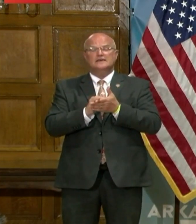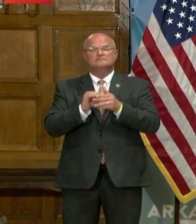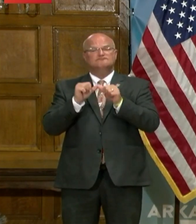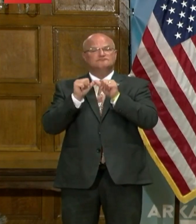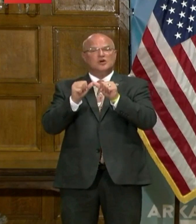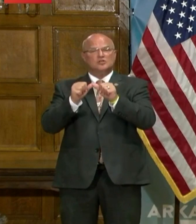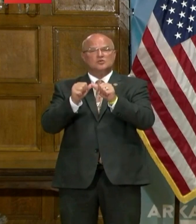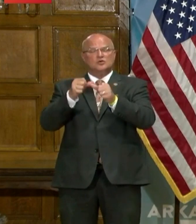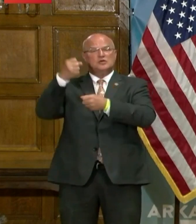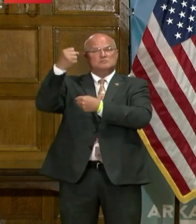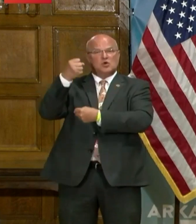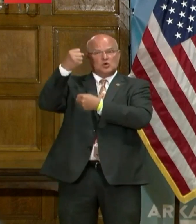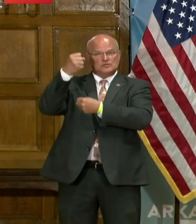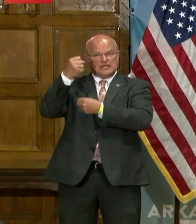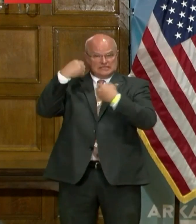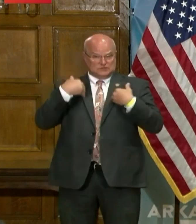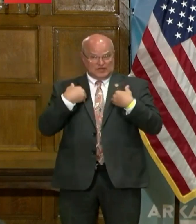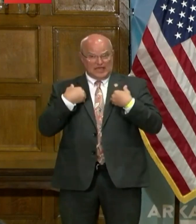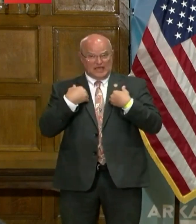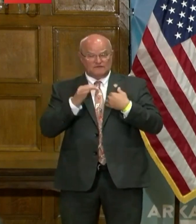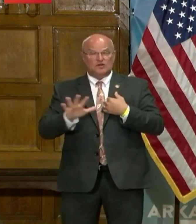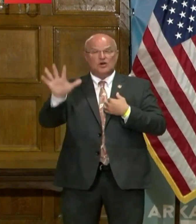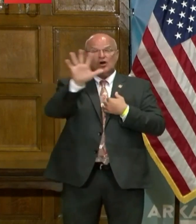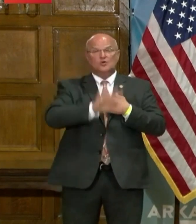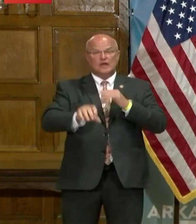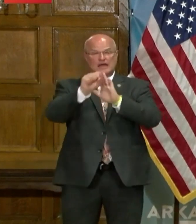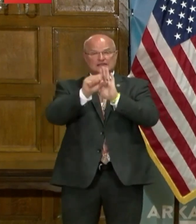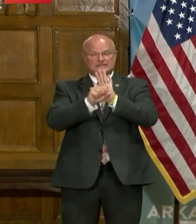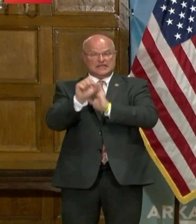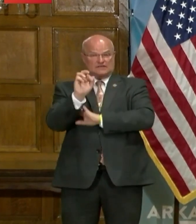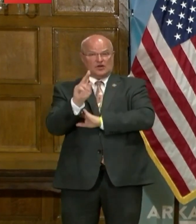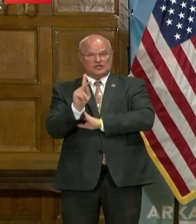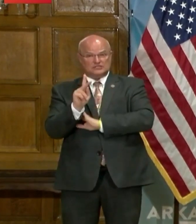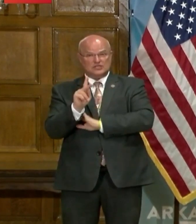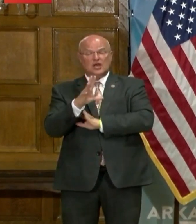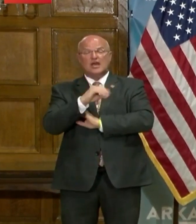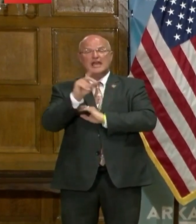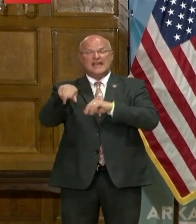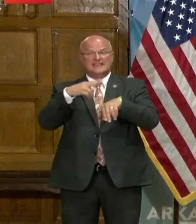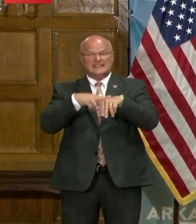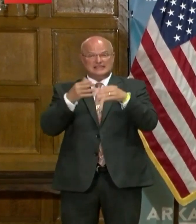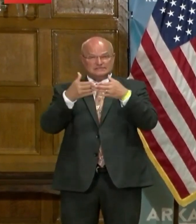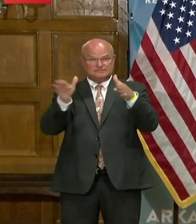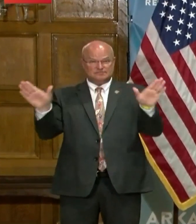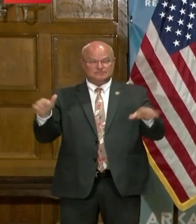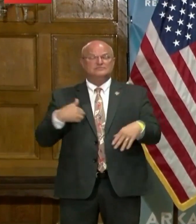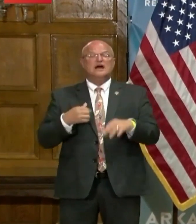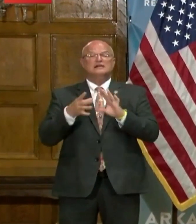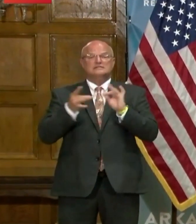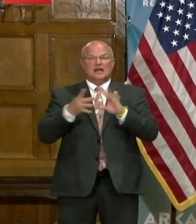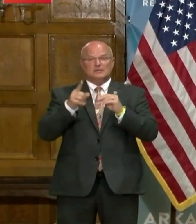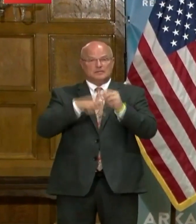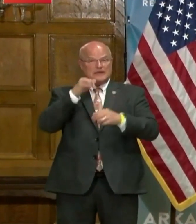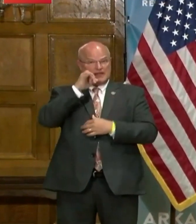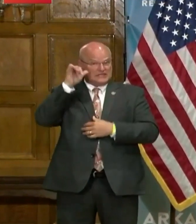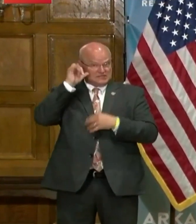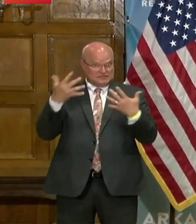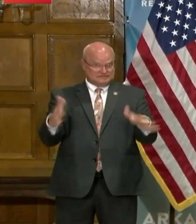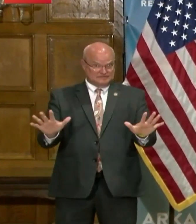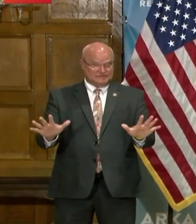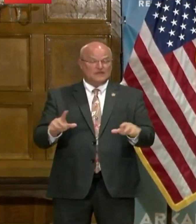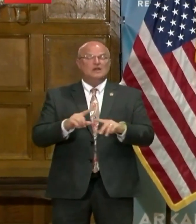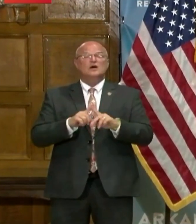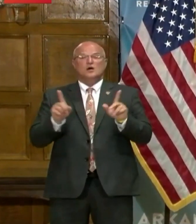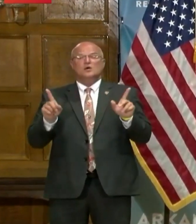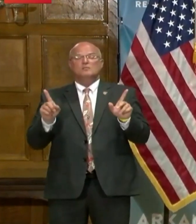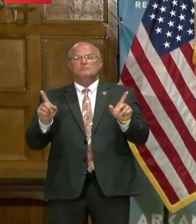ongoing protests that we have across the state of Arkansas and across the nation, I made my comments on that yesterday,